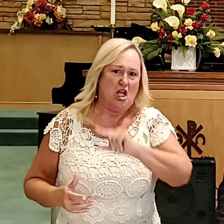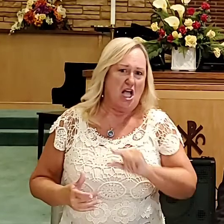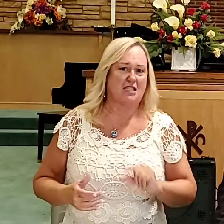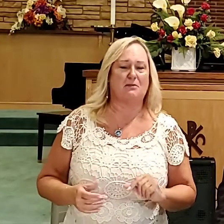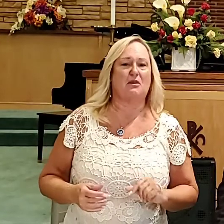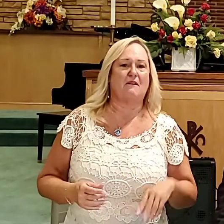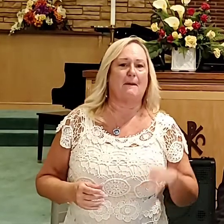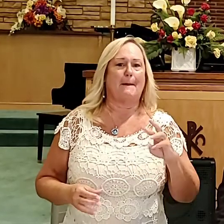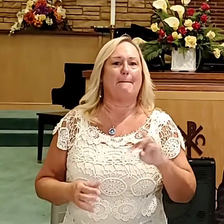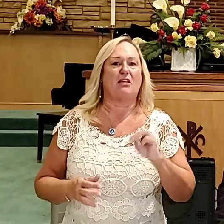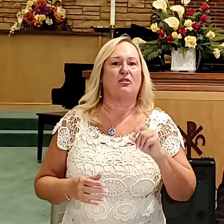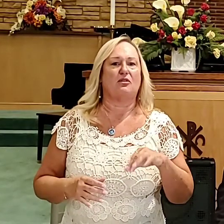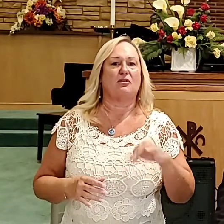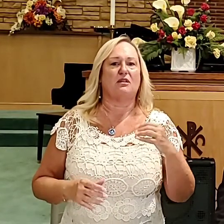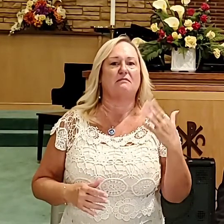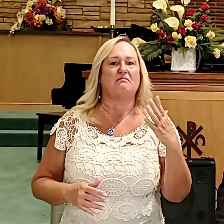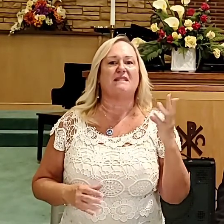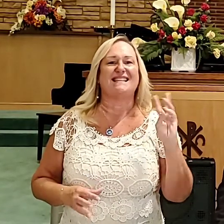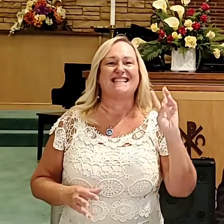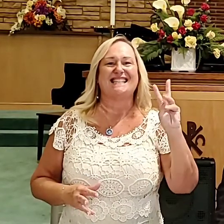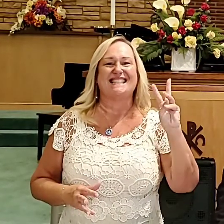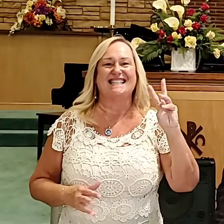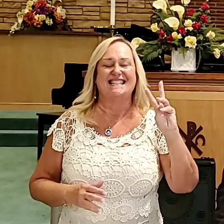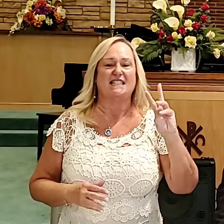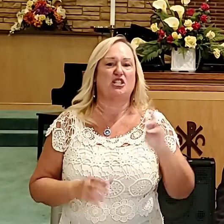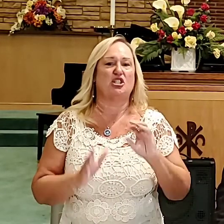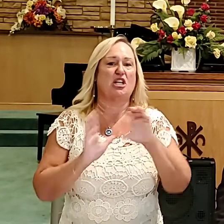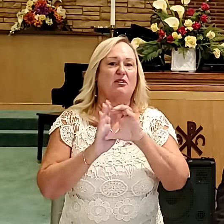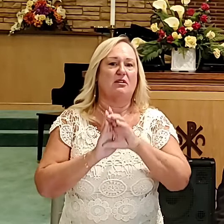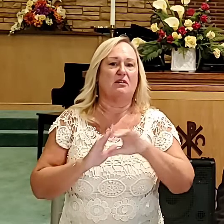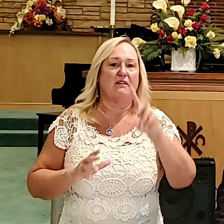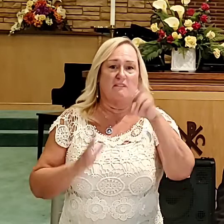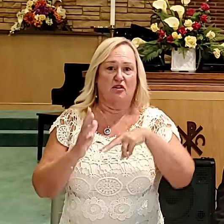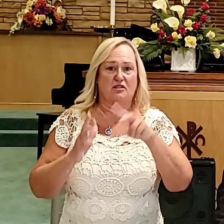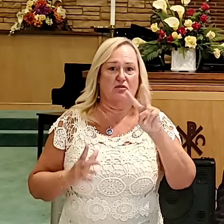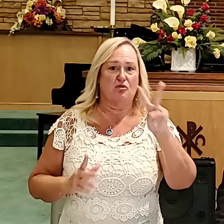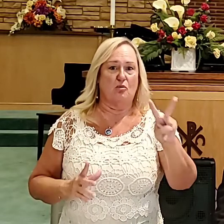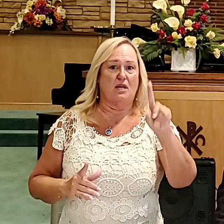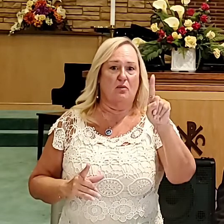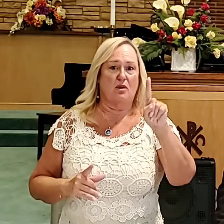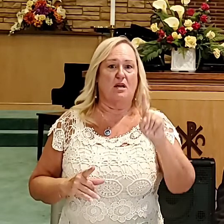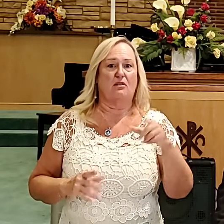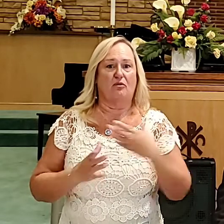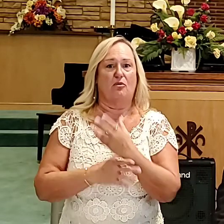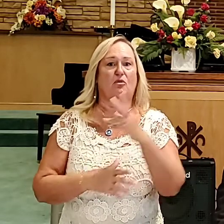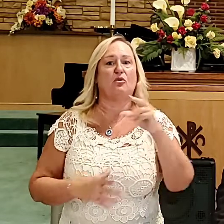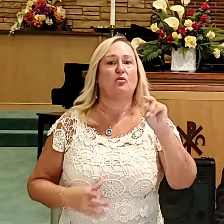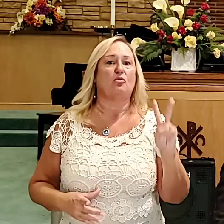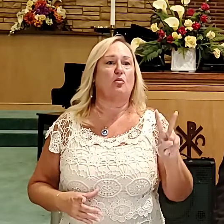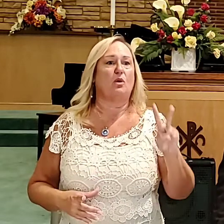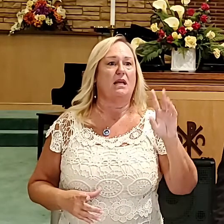Matthew, 16th chapter, verses 21 through